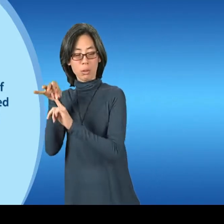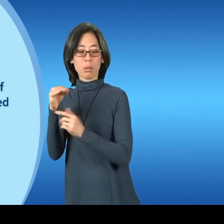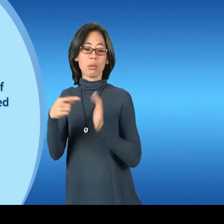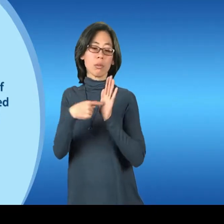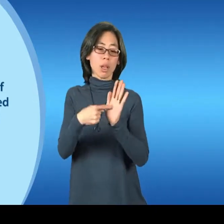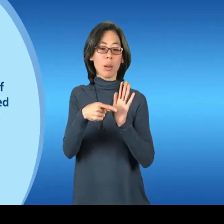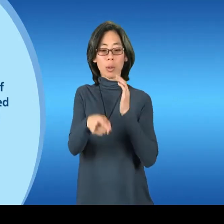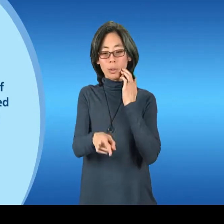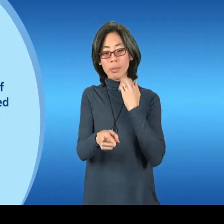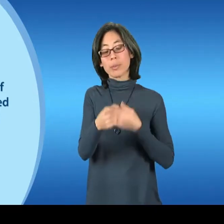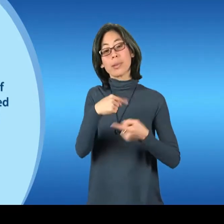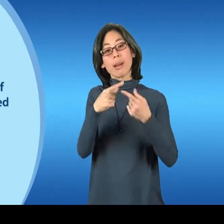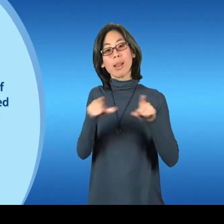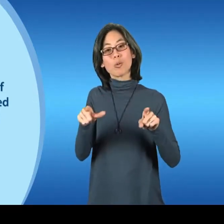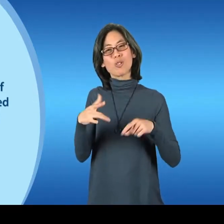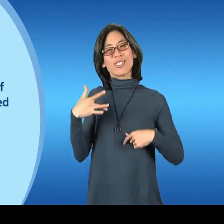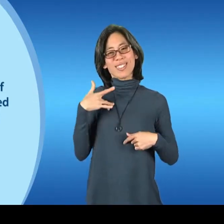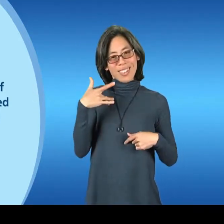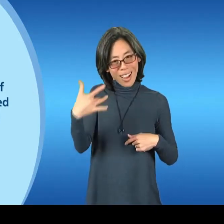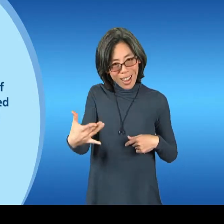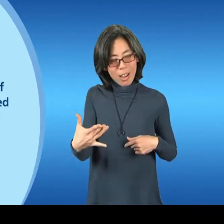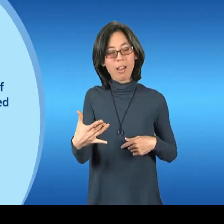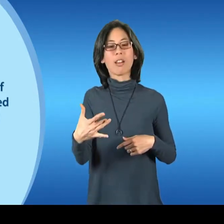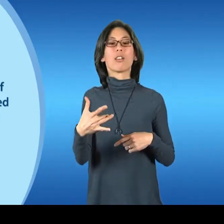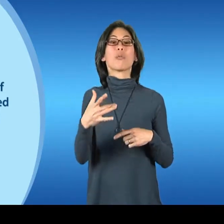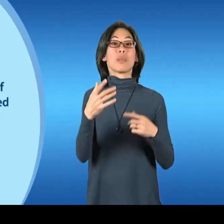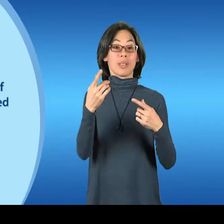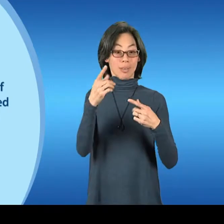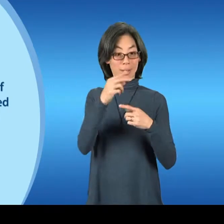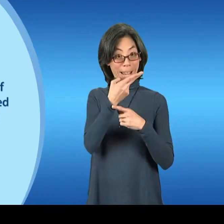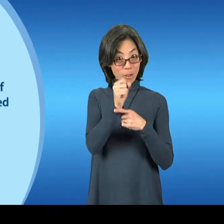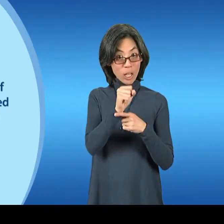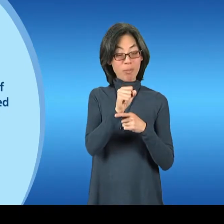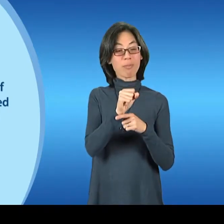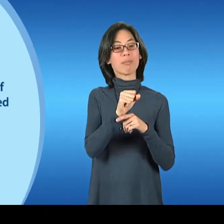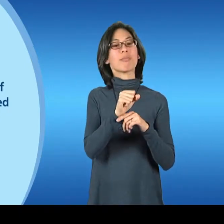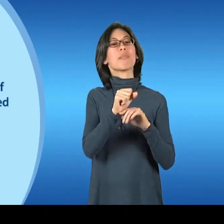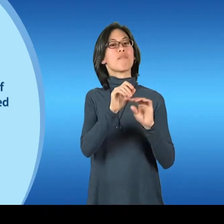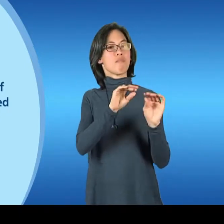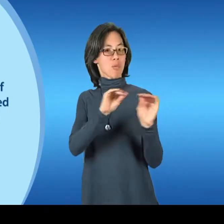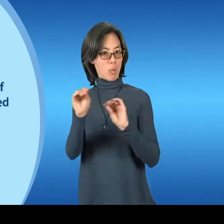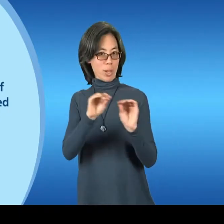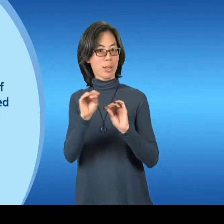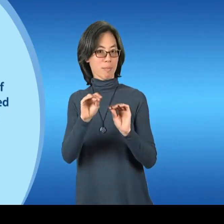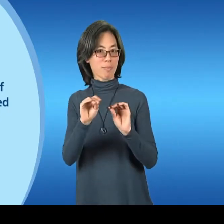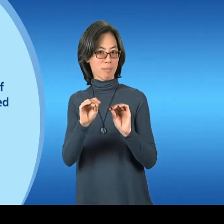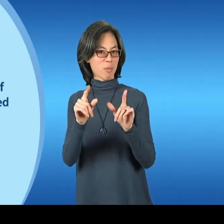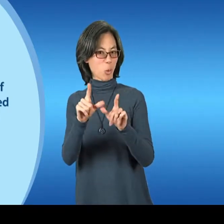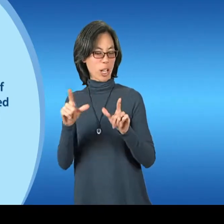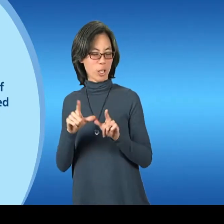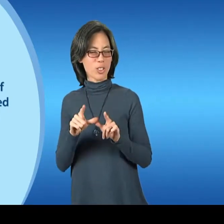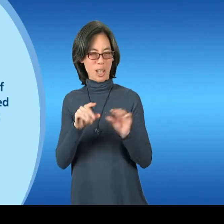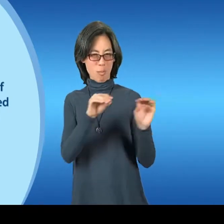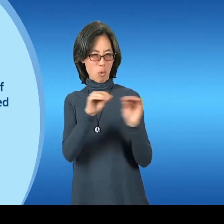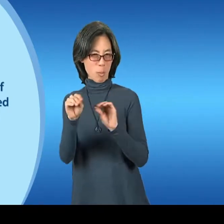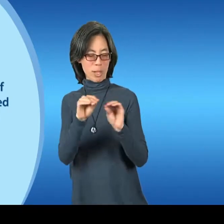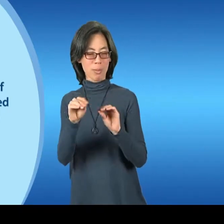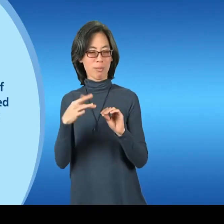But child-directed signing tends to favor the patterns that are more representative of the language. For instance, a typical sign